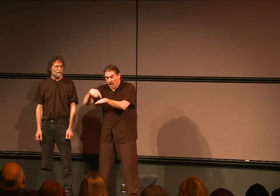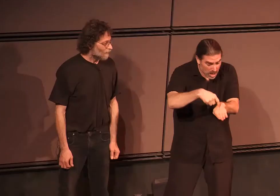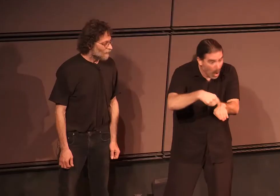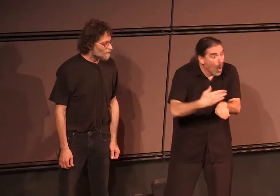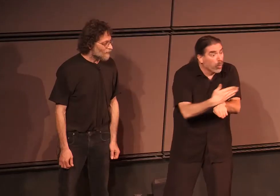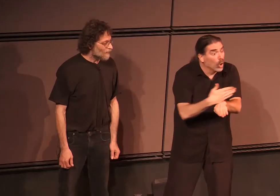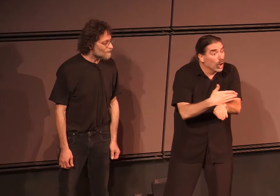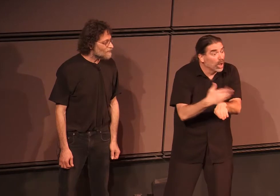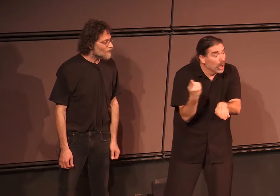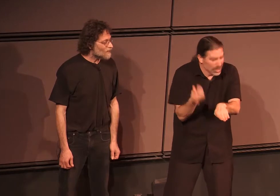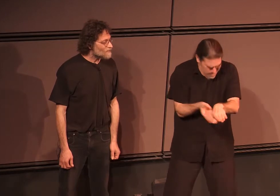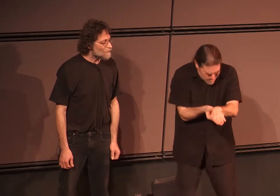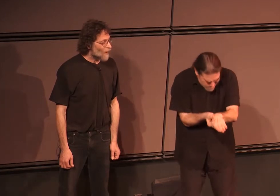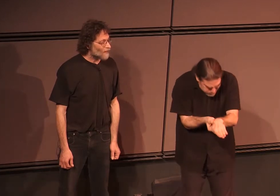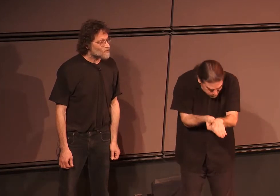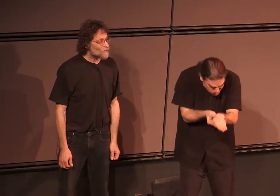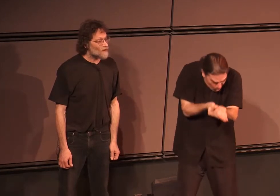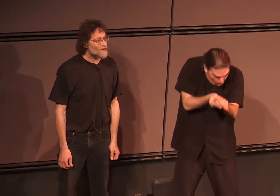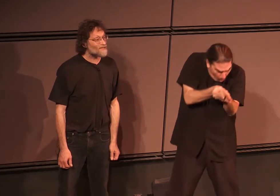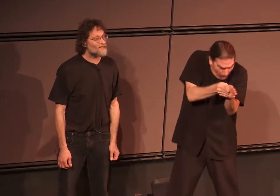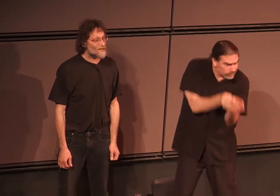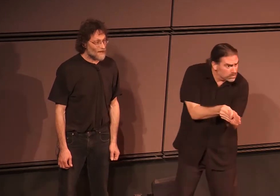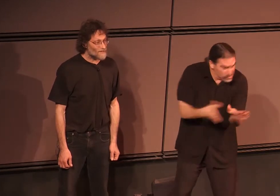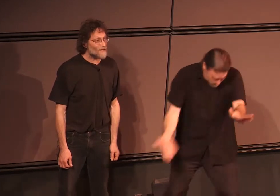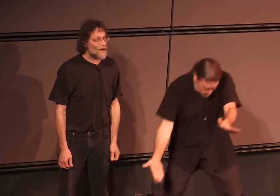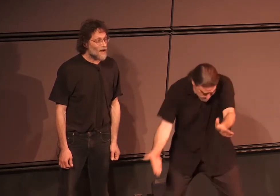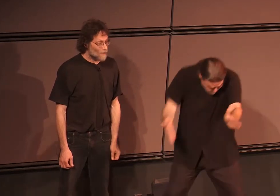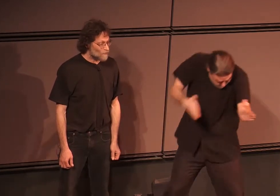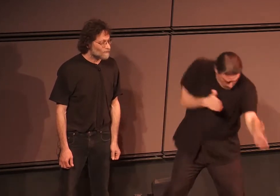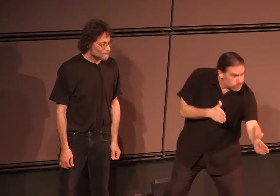And then he takes the box spring and stands it up.